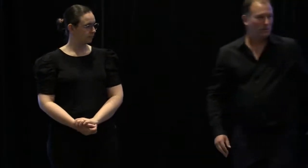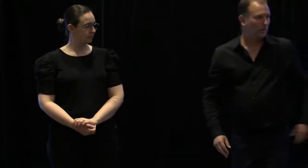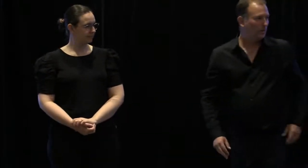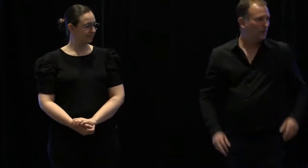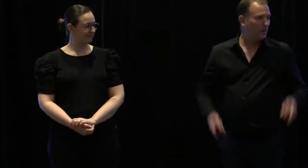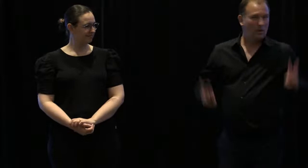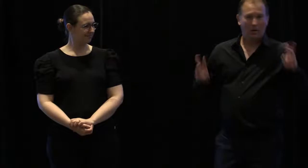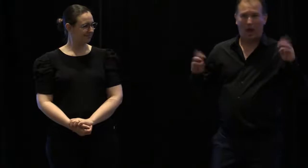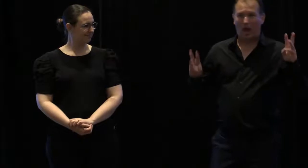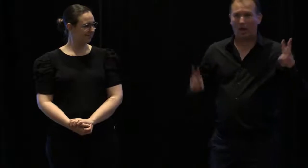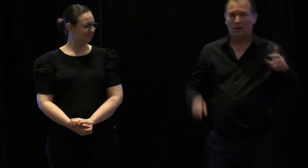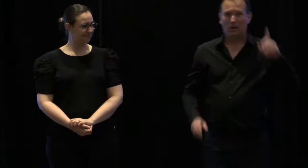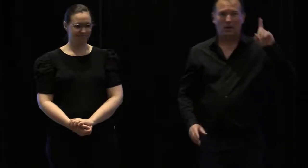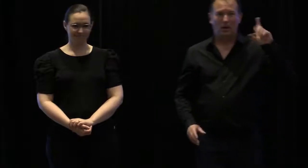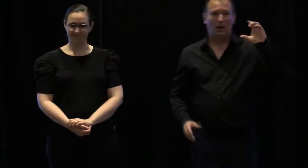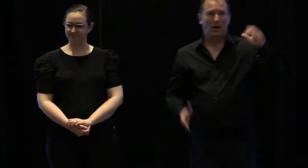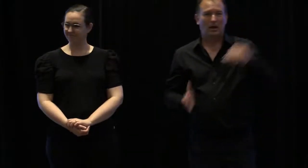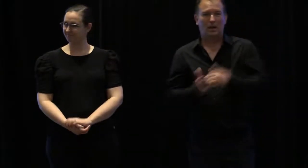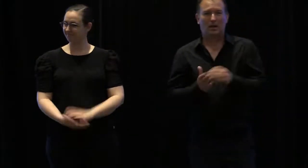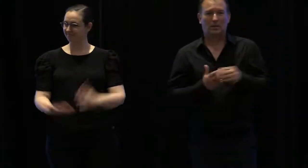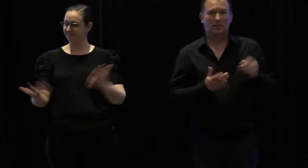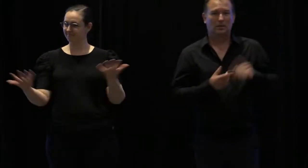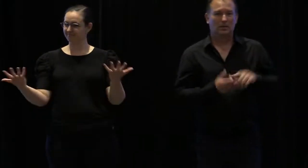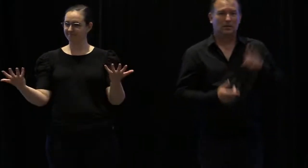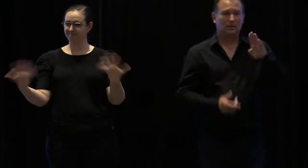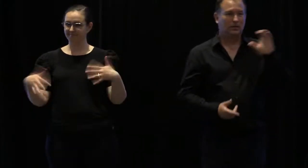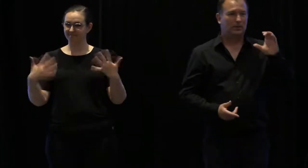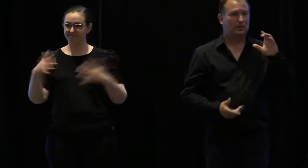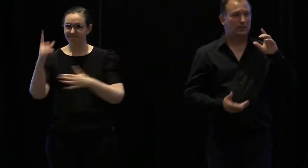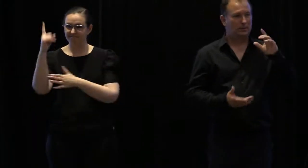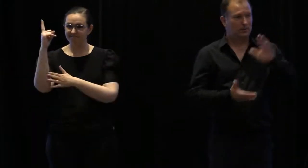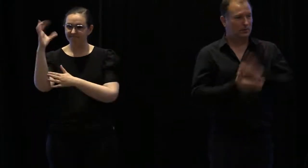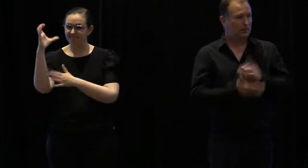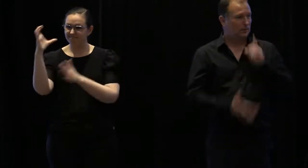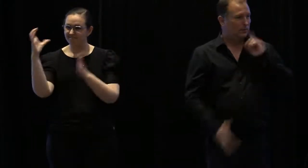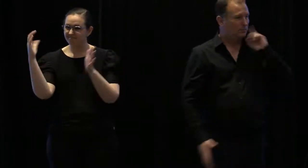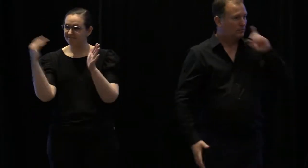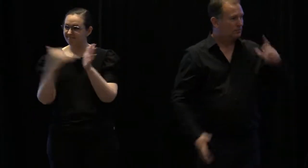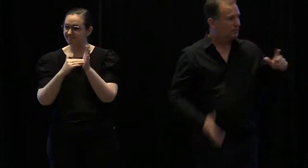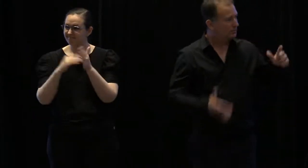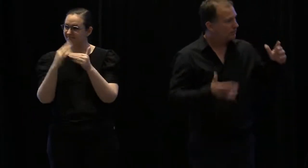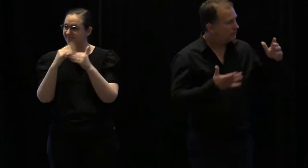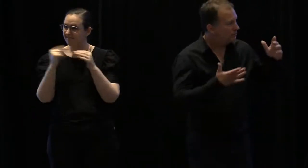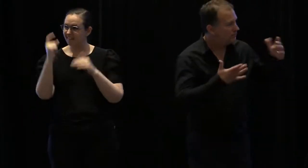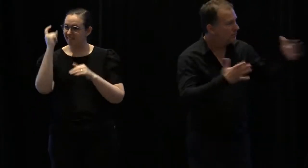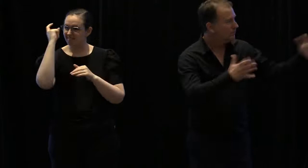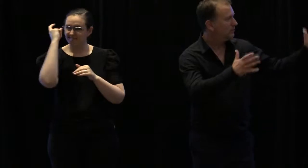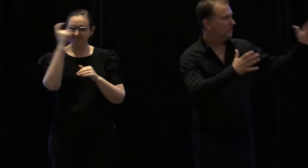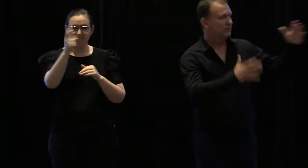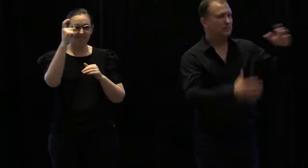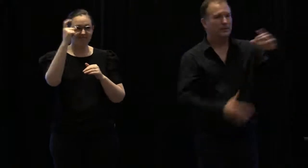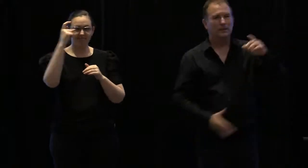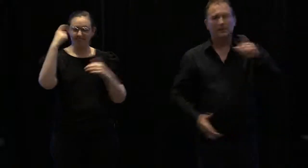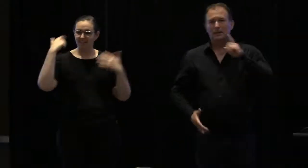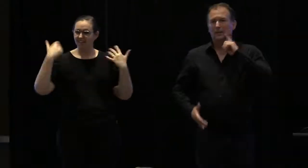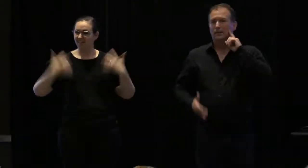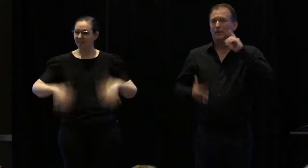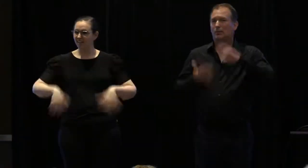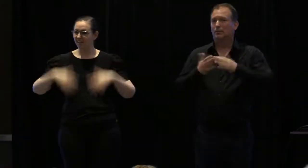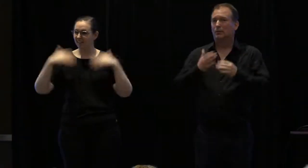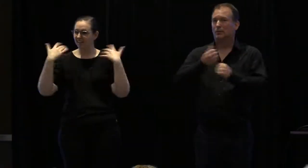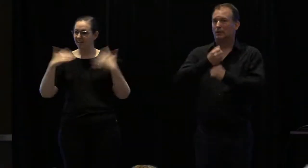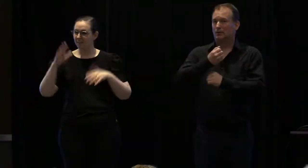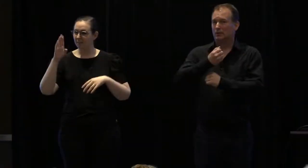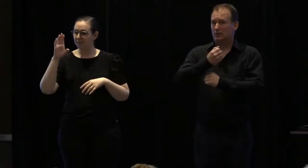Ooh. This is Forrest here. $100,000 to the School for the Deaf. That